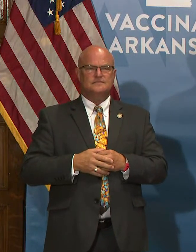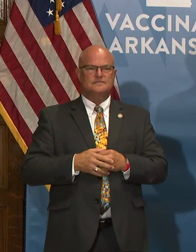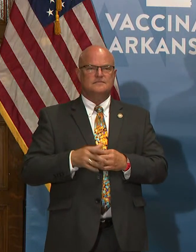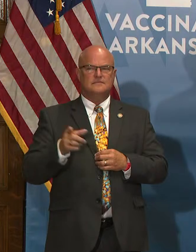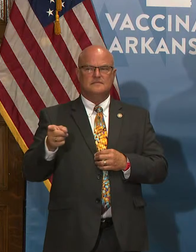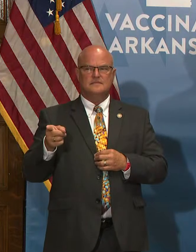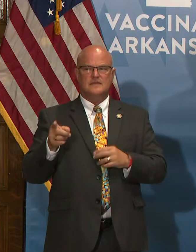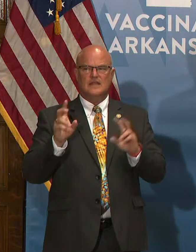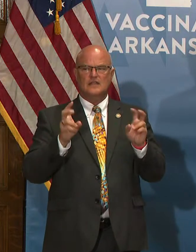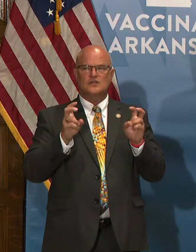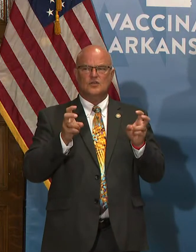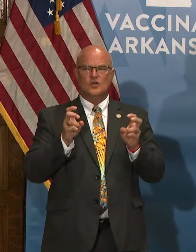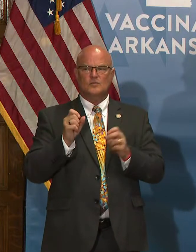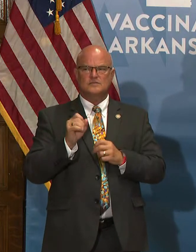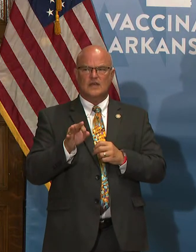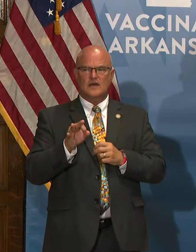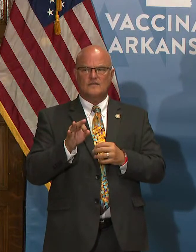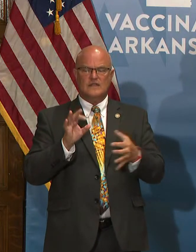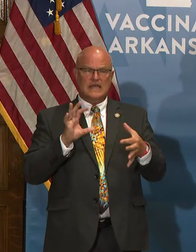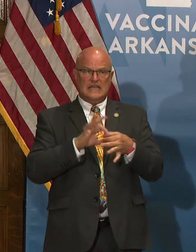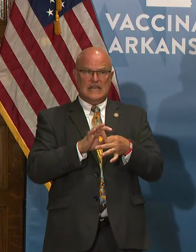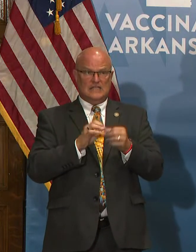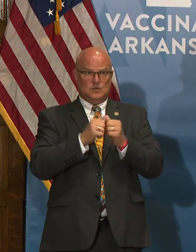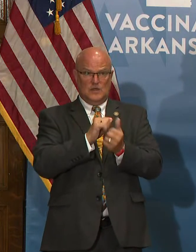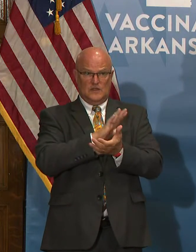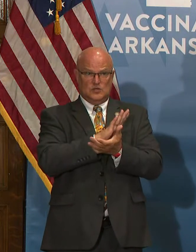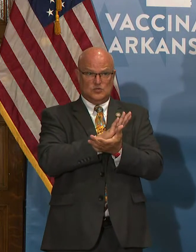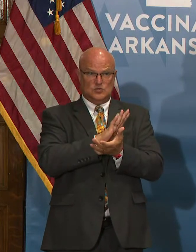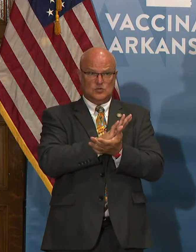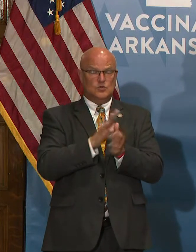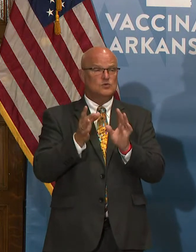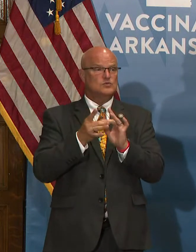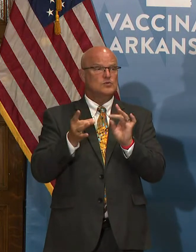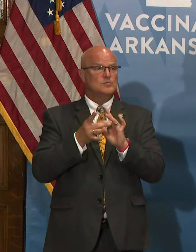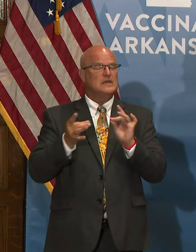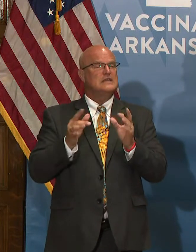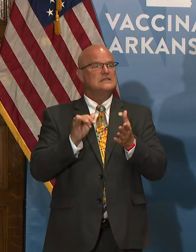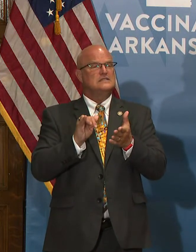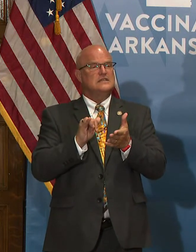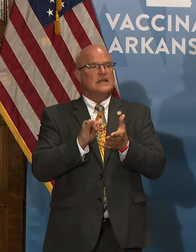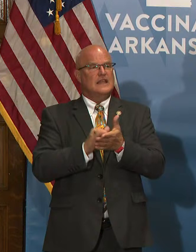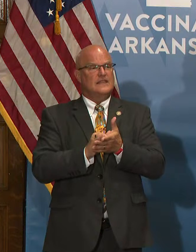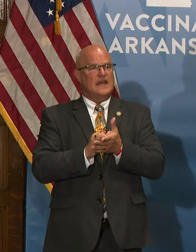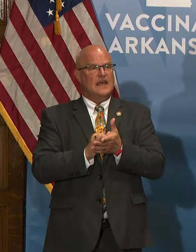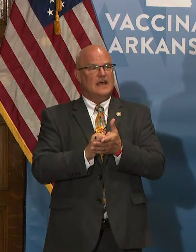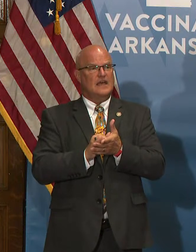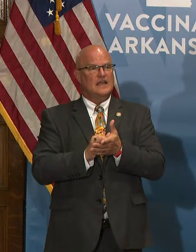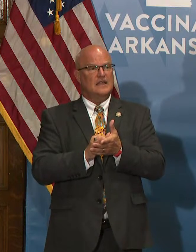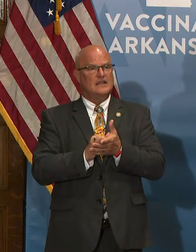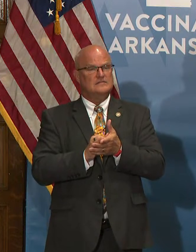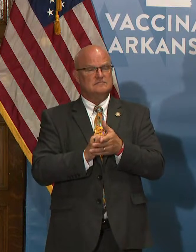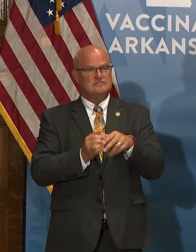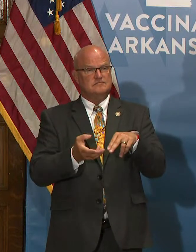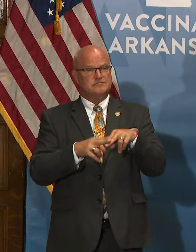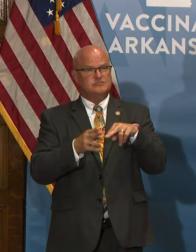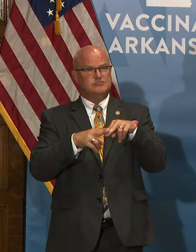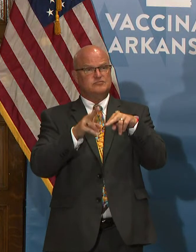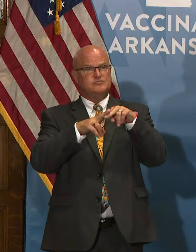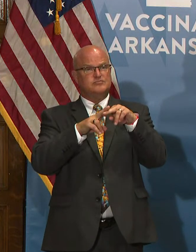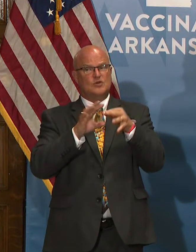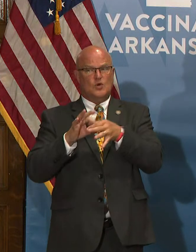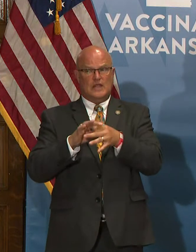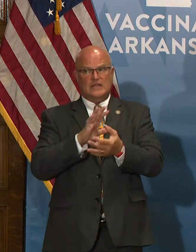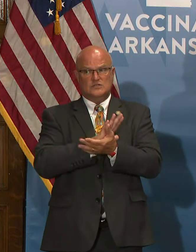The connection with the schools, you mentioned that we had a big increase in cases, and that's probably related